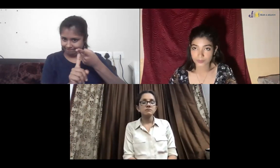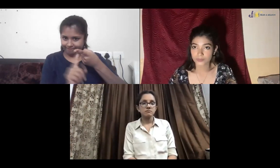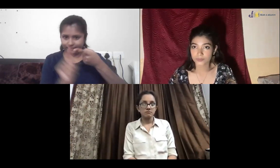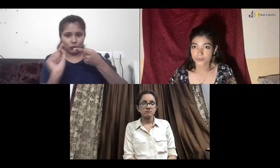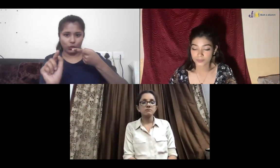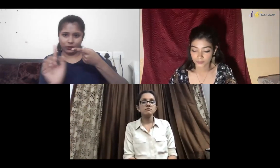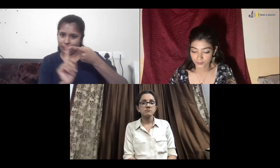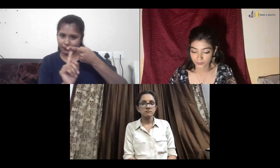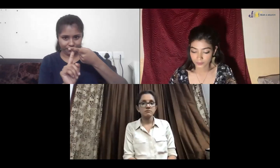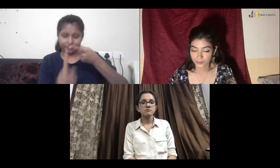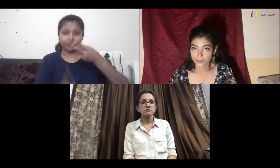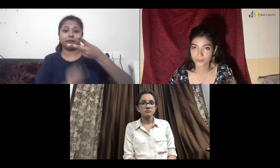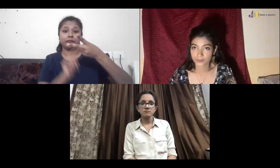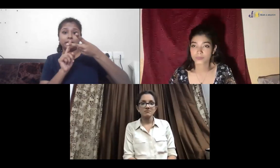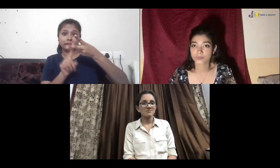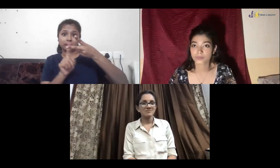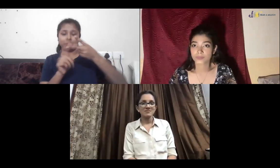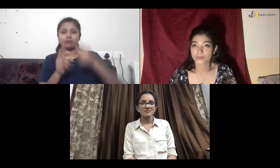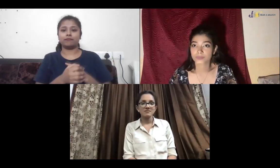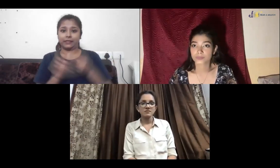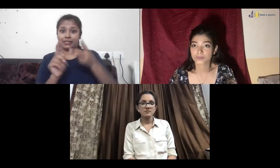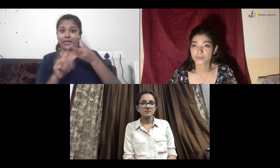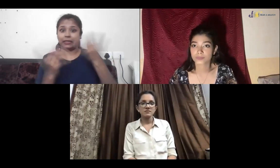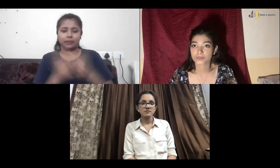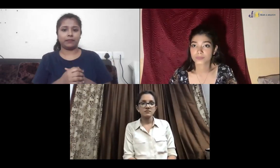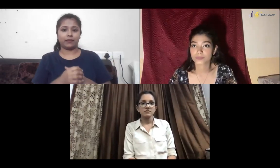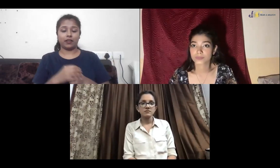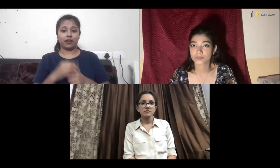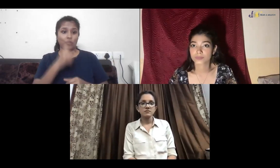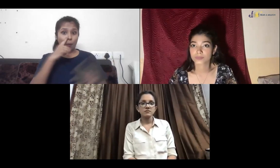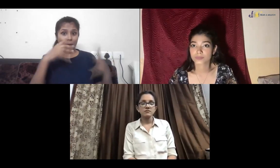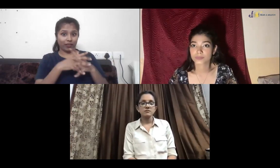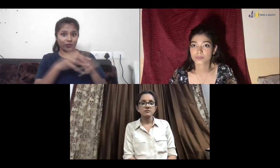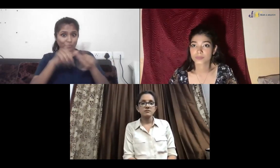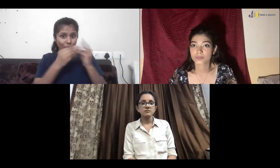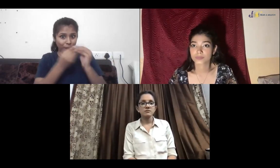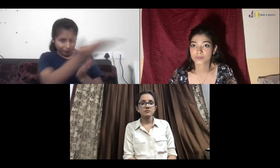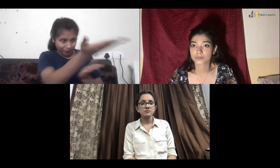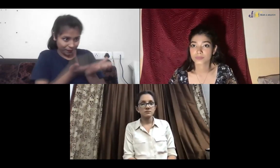male are getting more salary as compared to women. And second one,